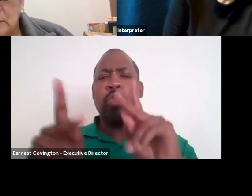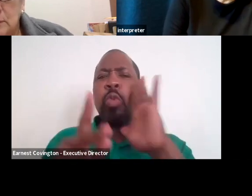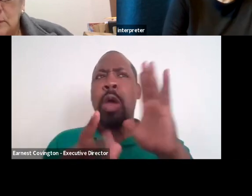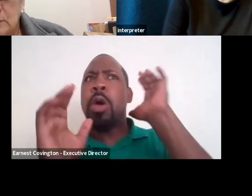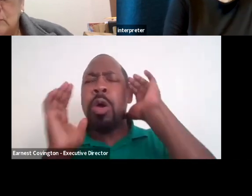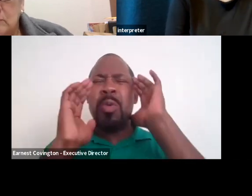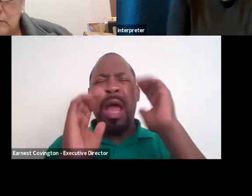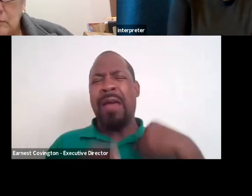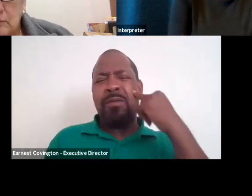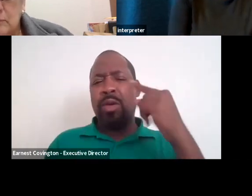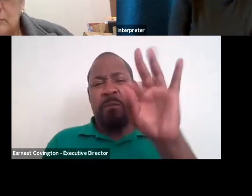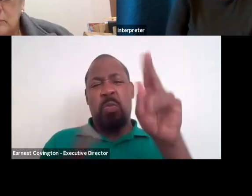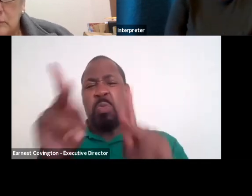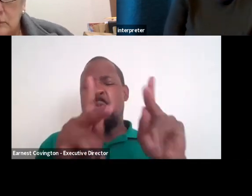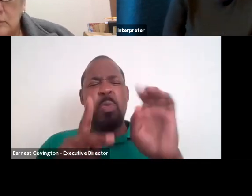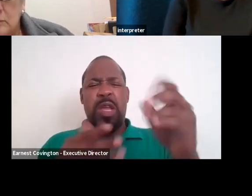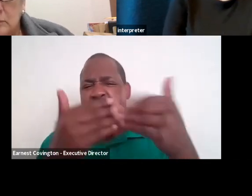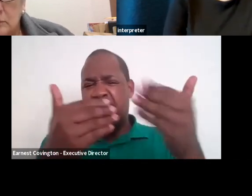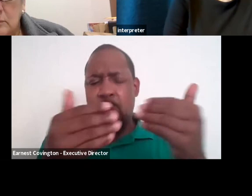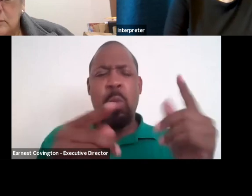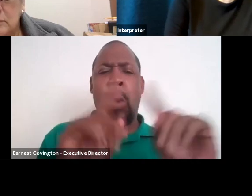With their experience and their struggles, and